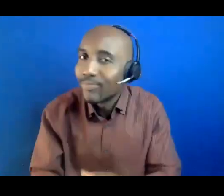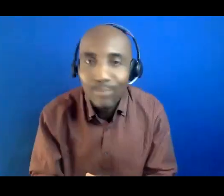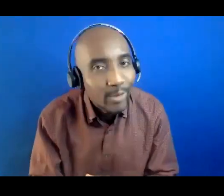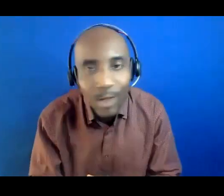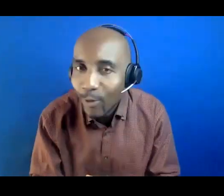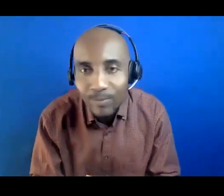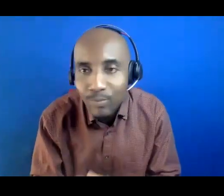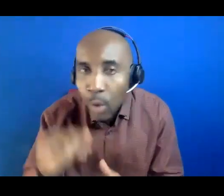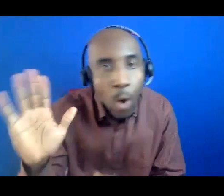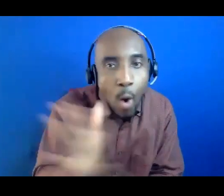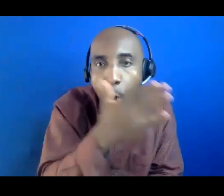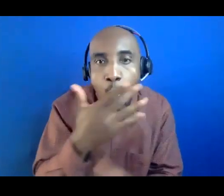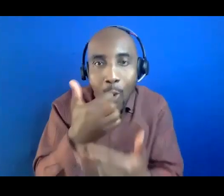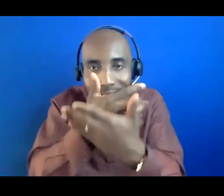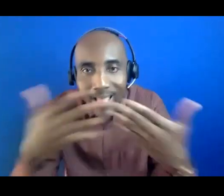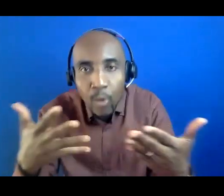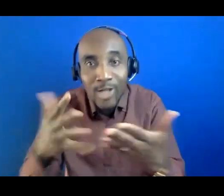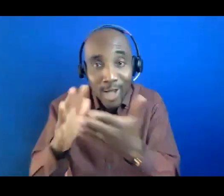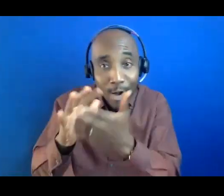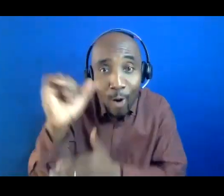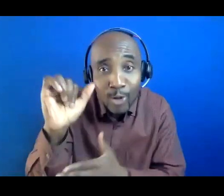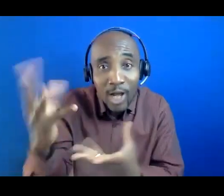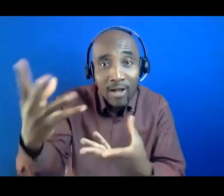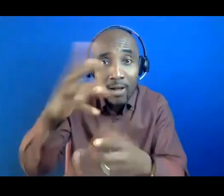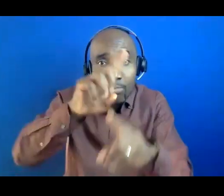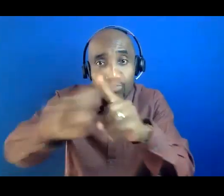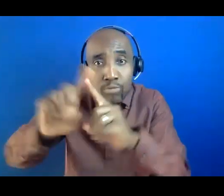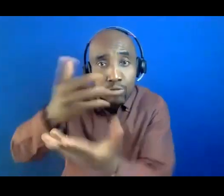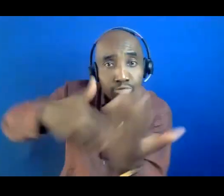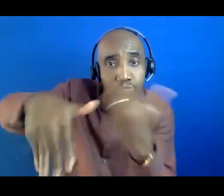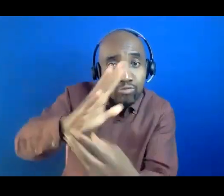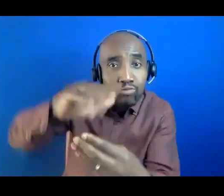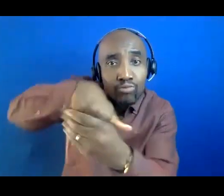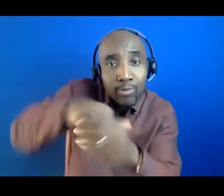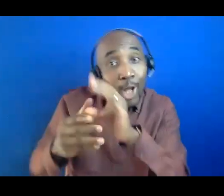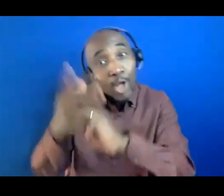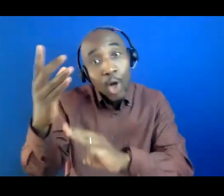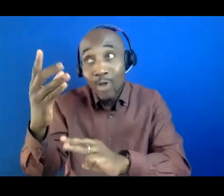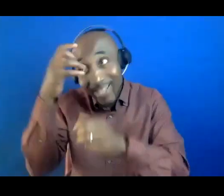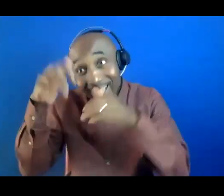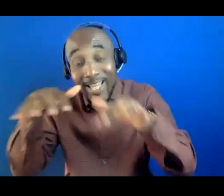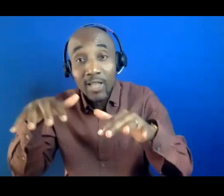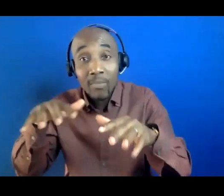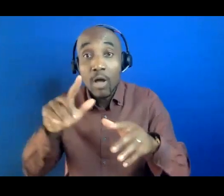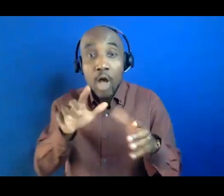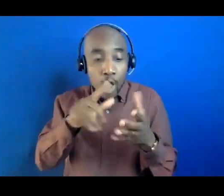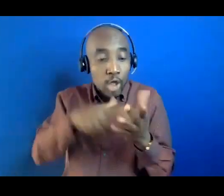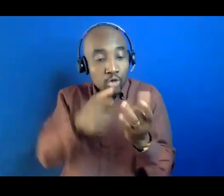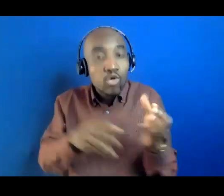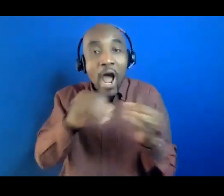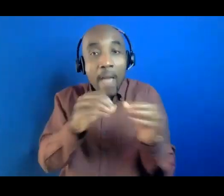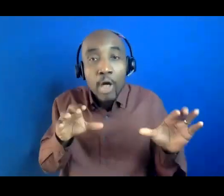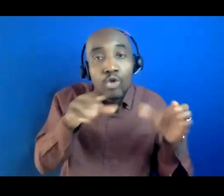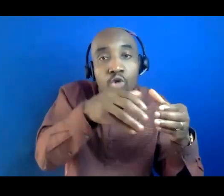cultures and languages are included in God's kingdom. Every tribe, every tongue, and every nation is invited